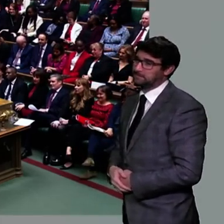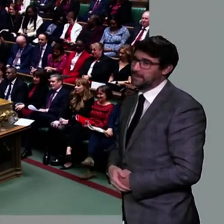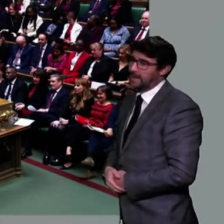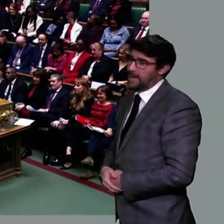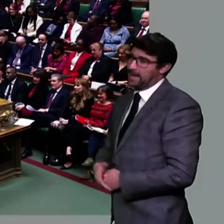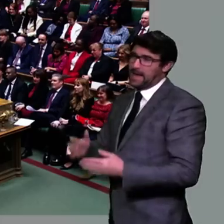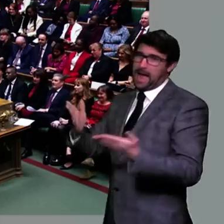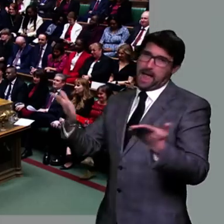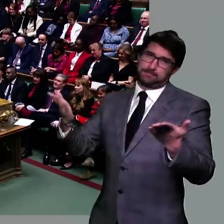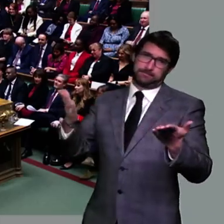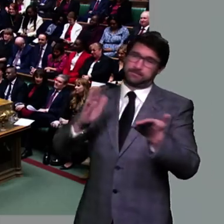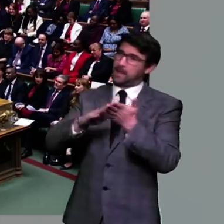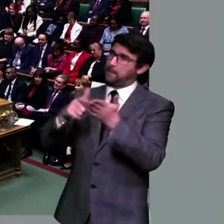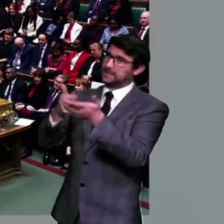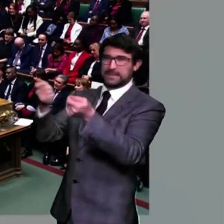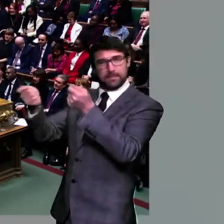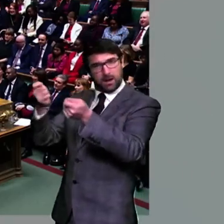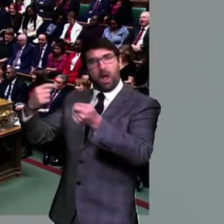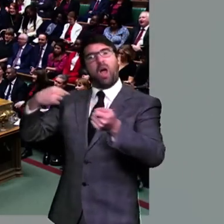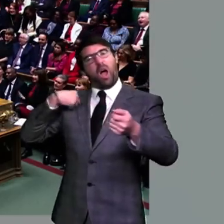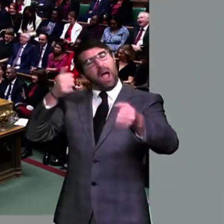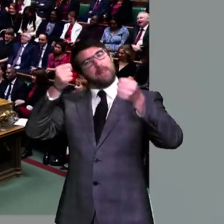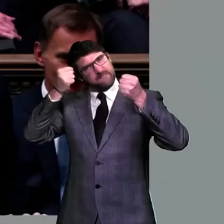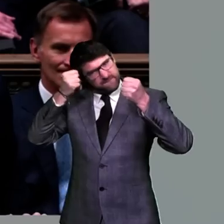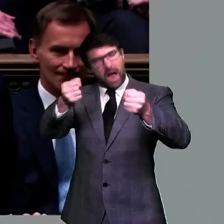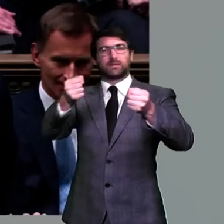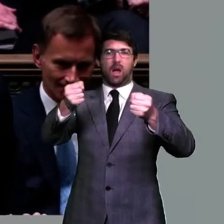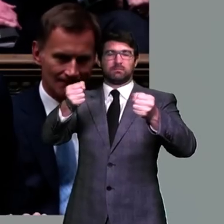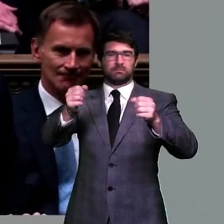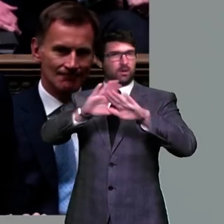Mr. Speaker, I am a fighter and not a